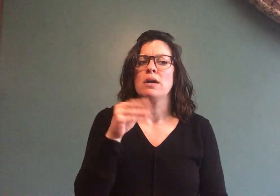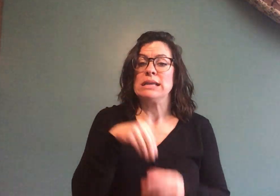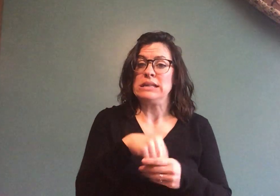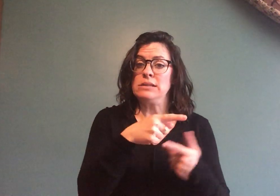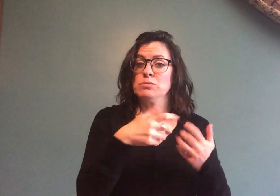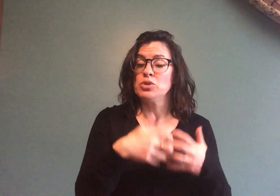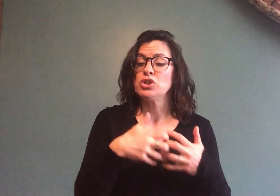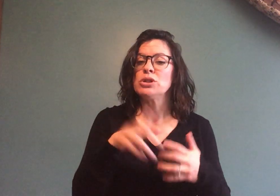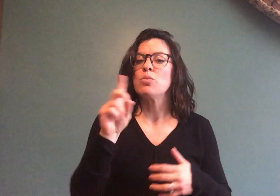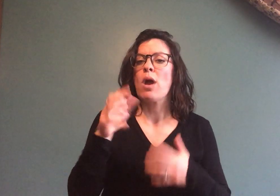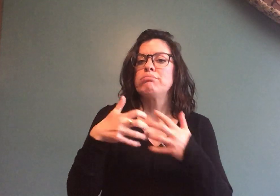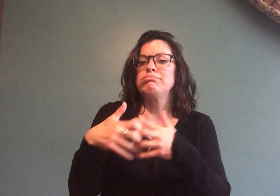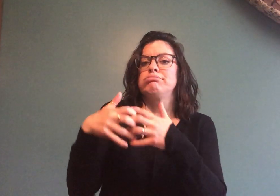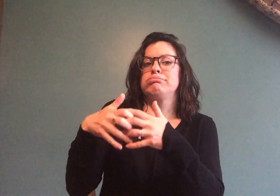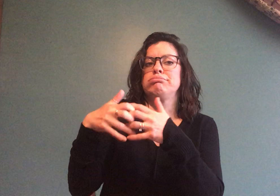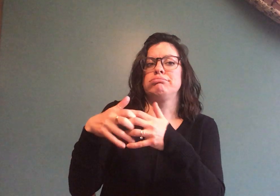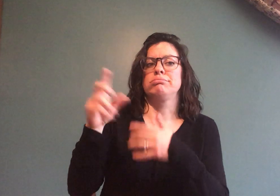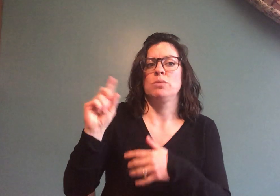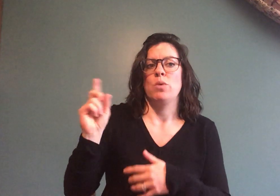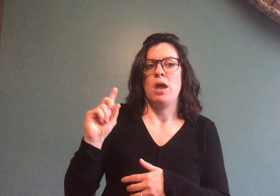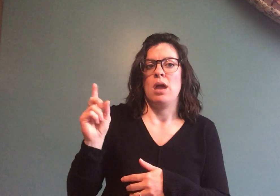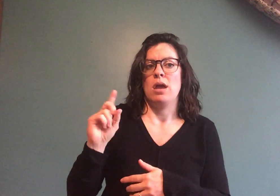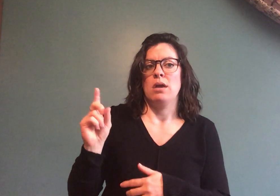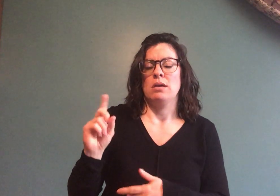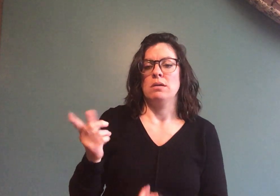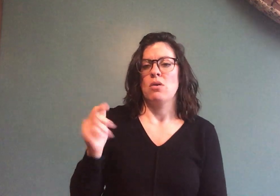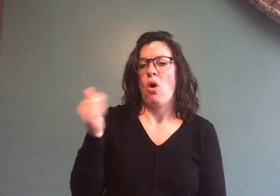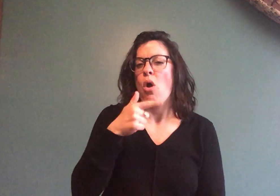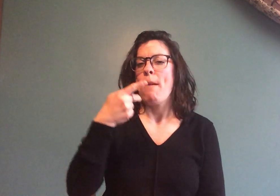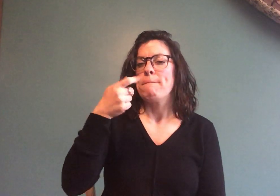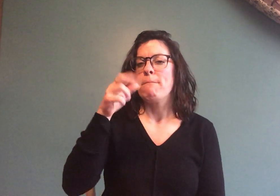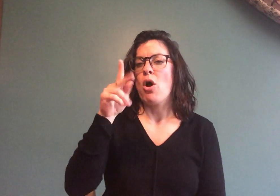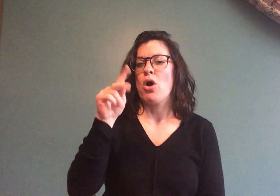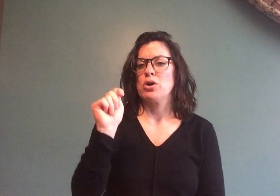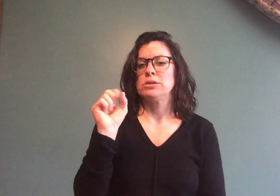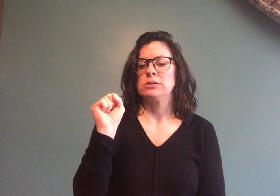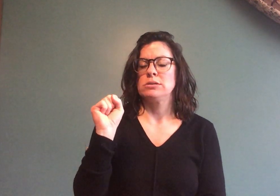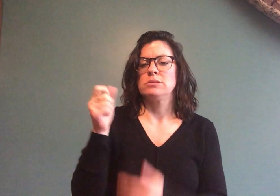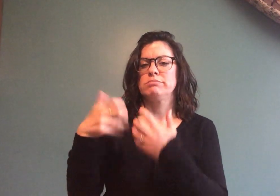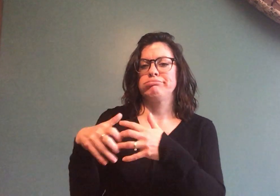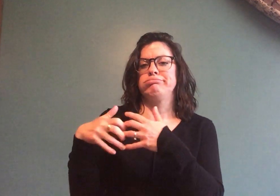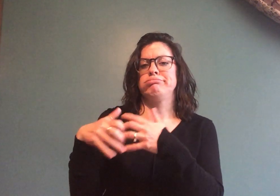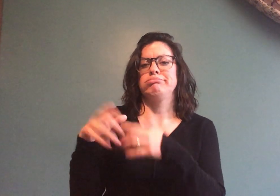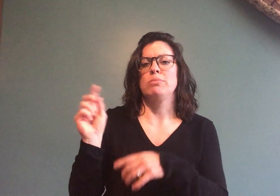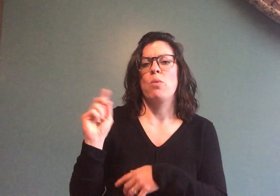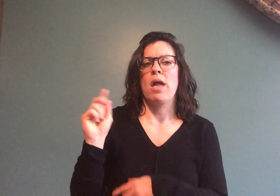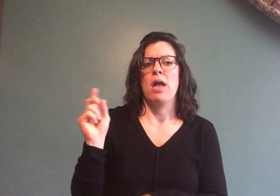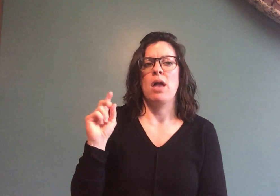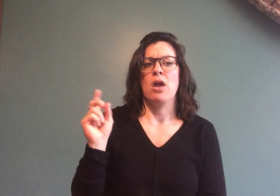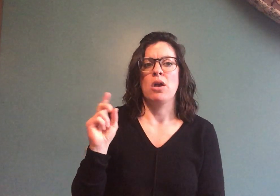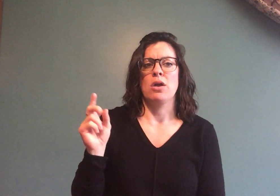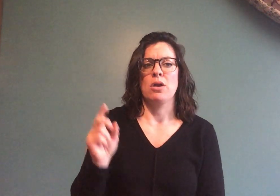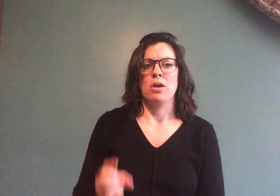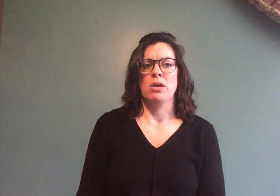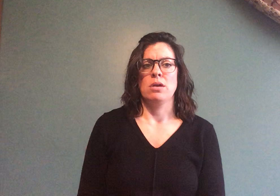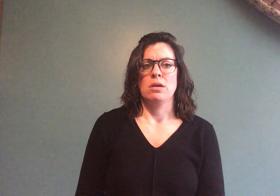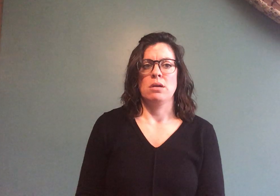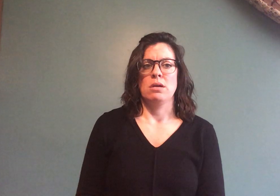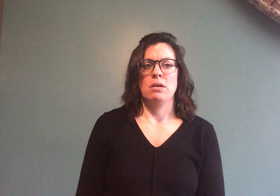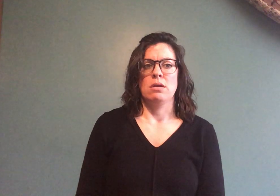Where's all the turning parts? I'm pointing to it. Can you see any of the turning parts? No. Because